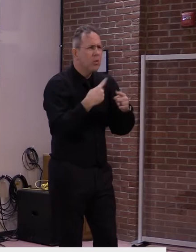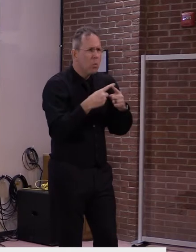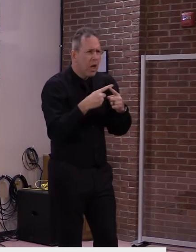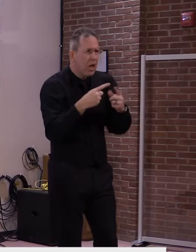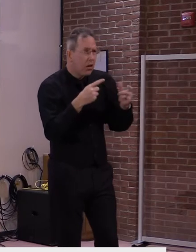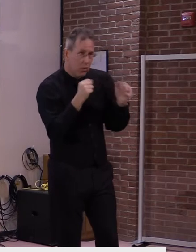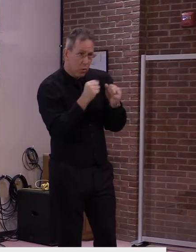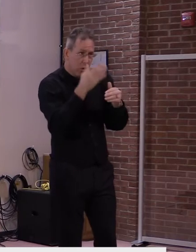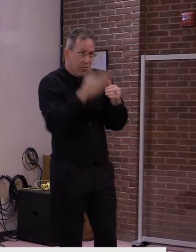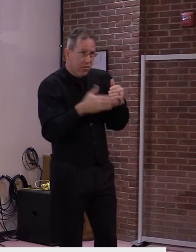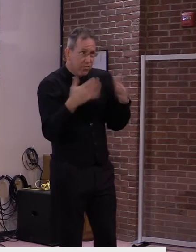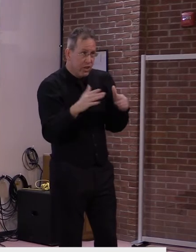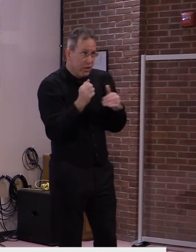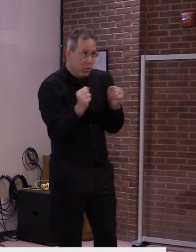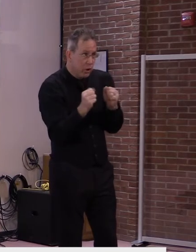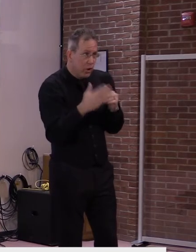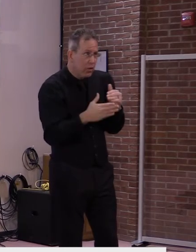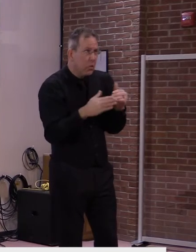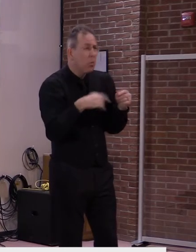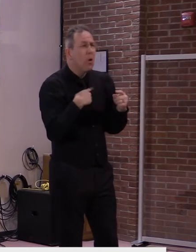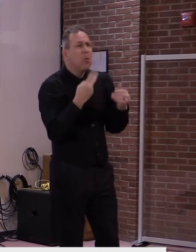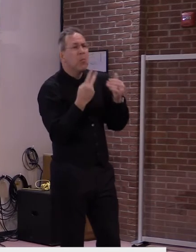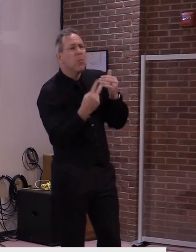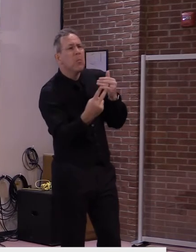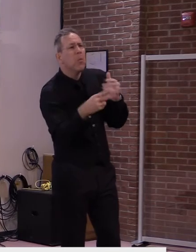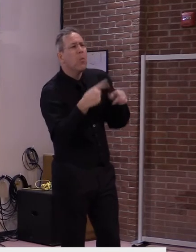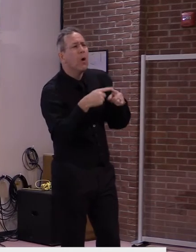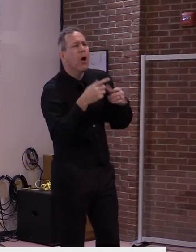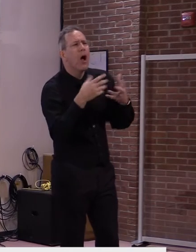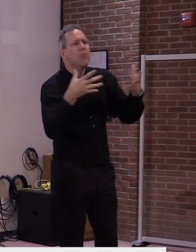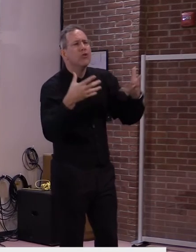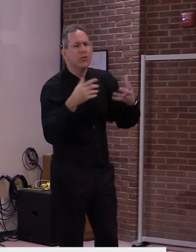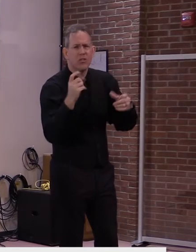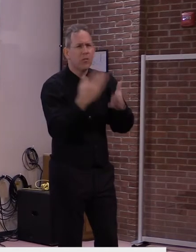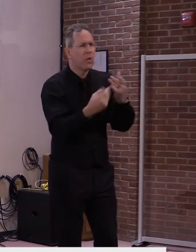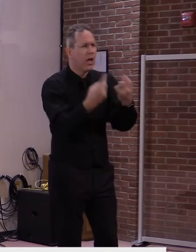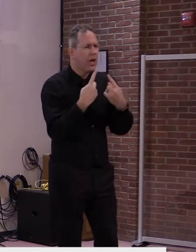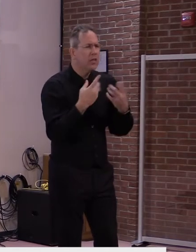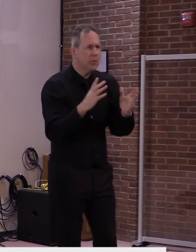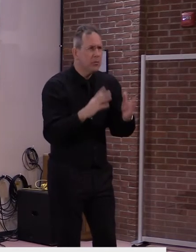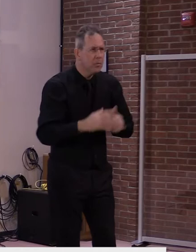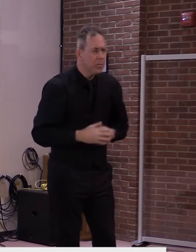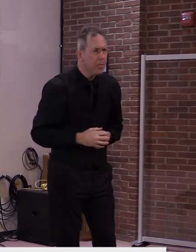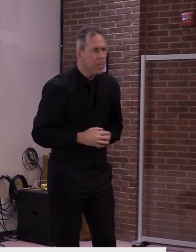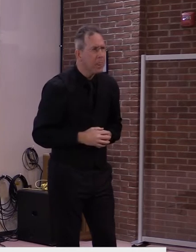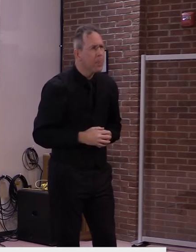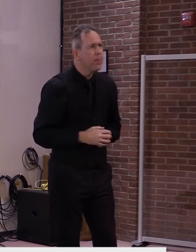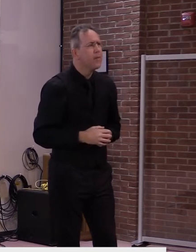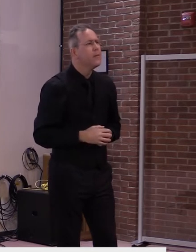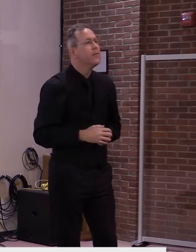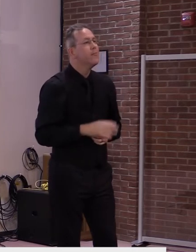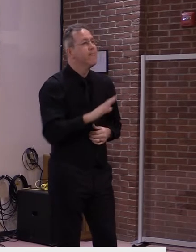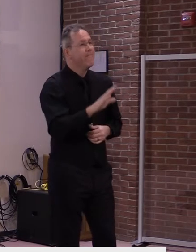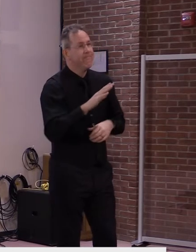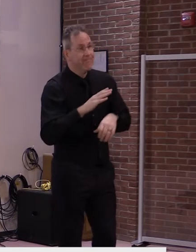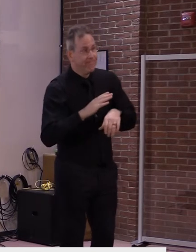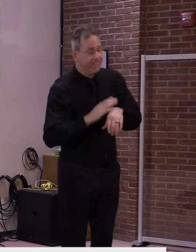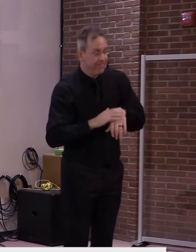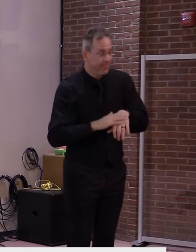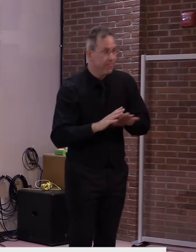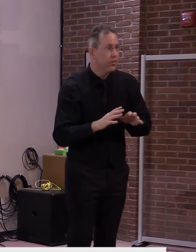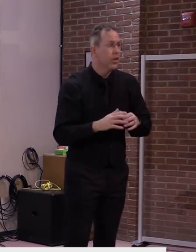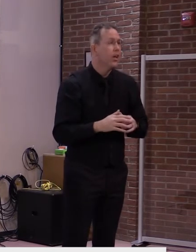first doses completed for the three age bands. And by the way, many of the second doses completed